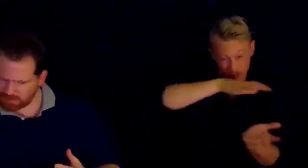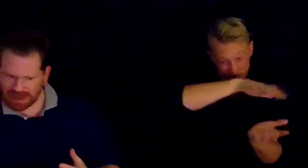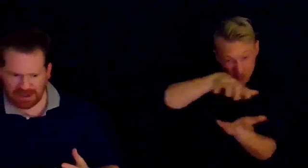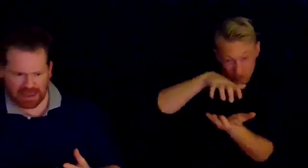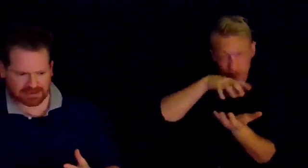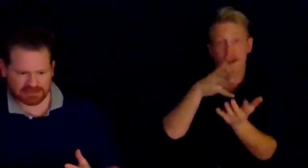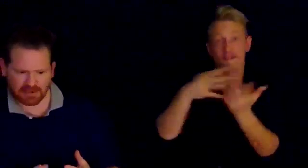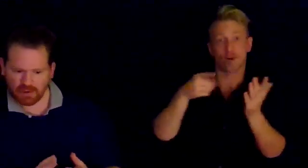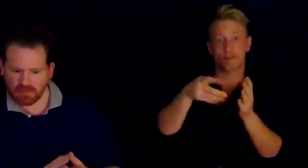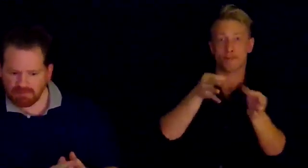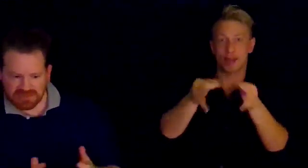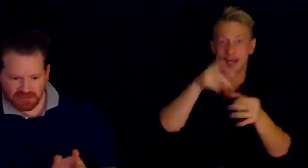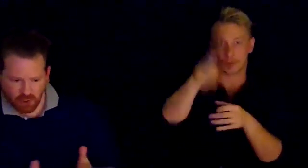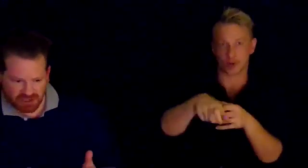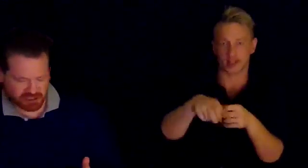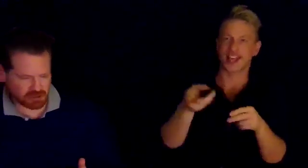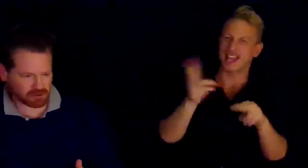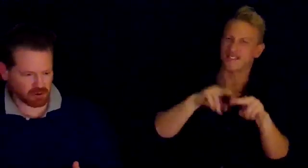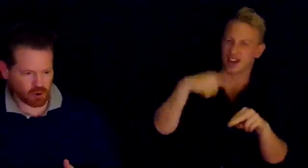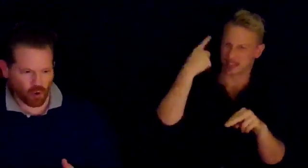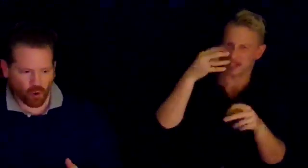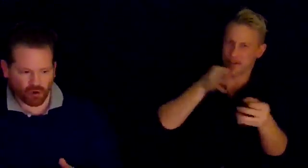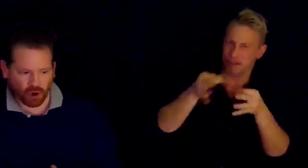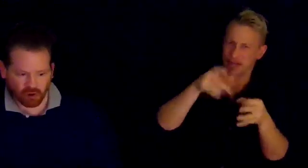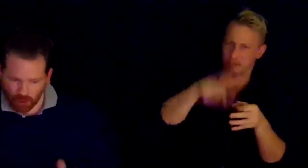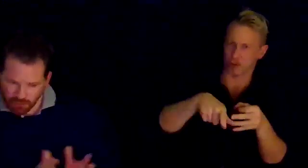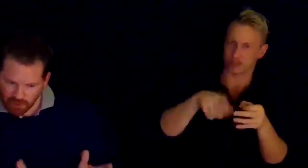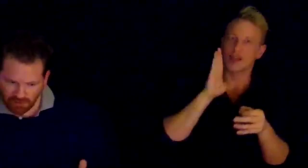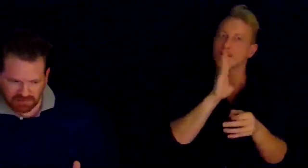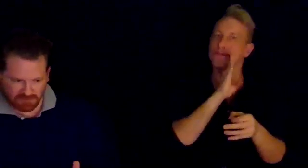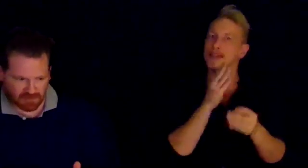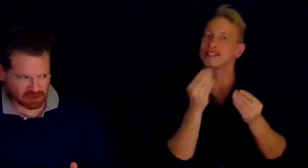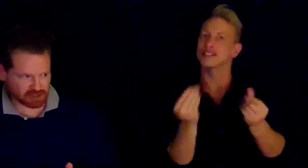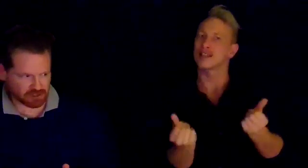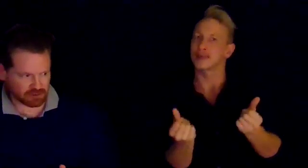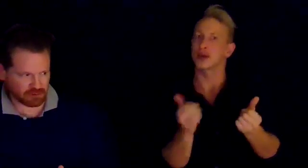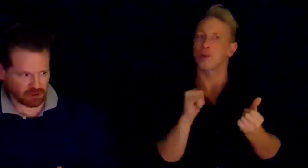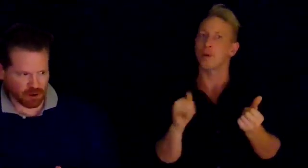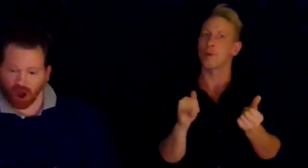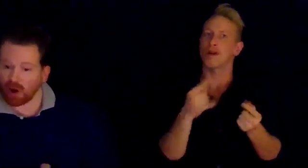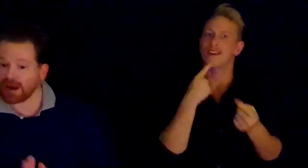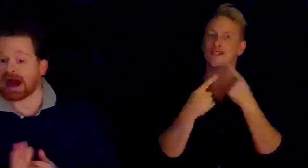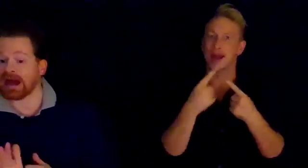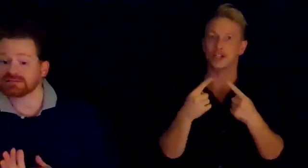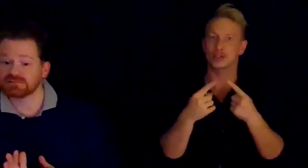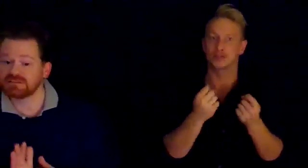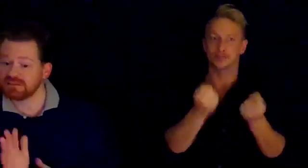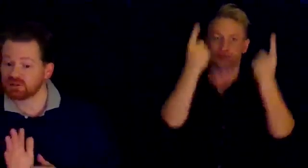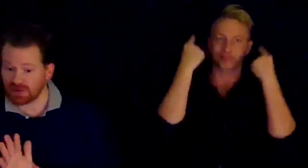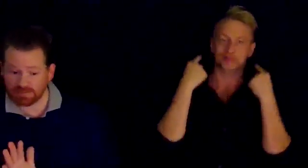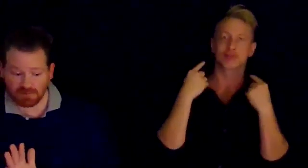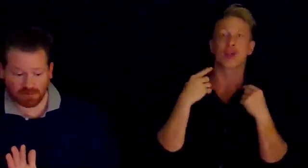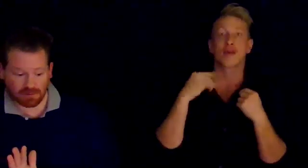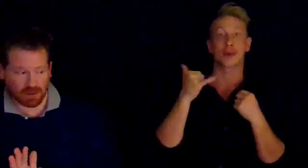think the planner has missed a question or not got the correct information, I might ask